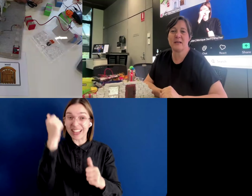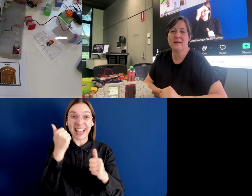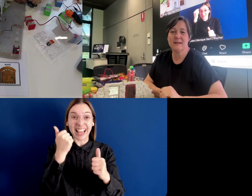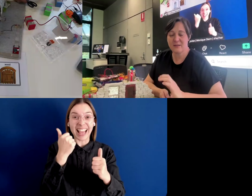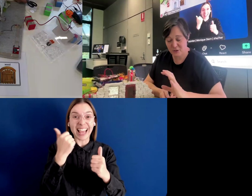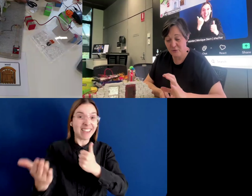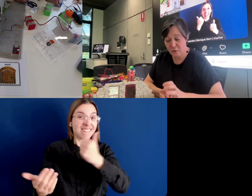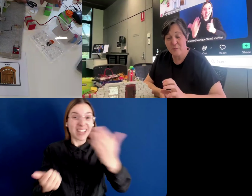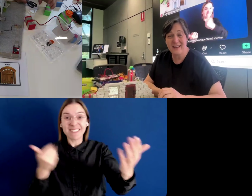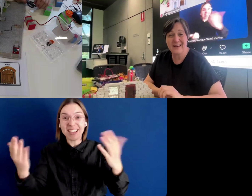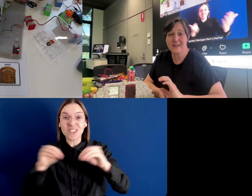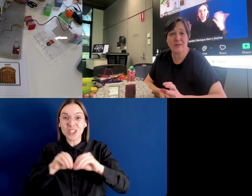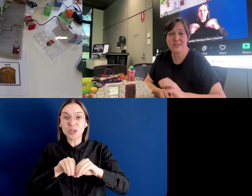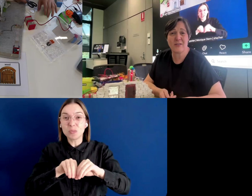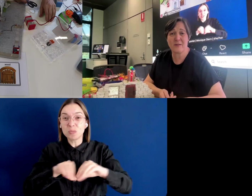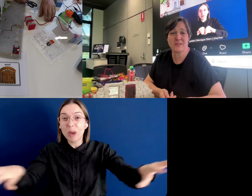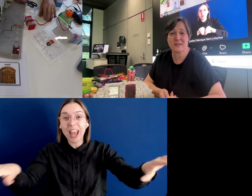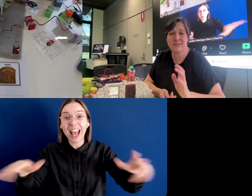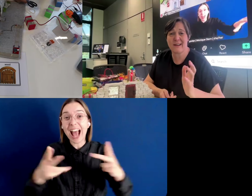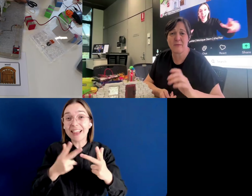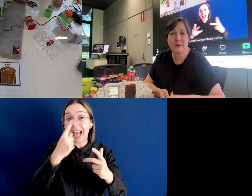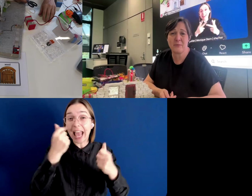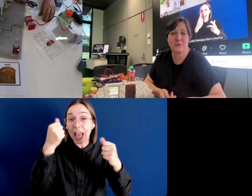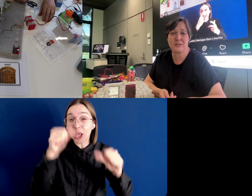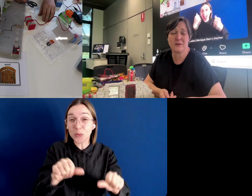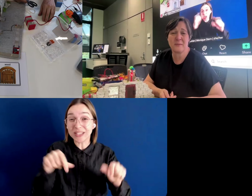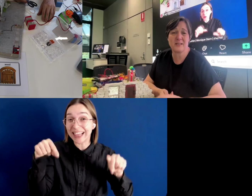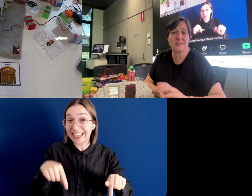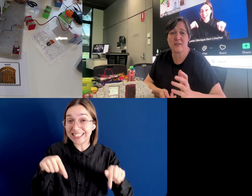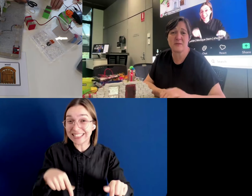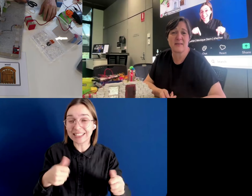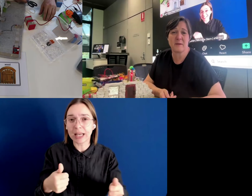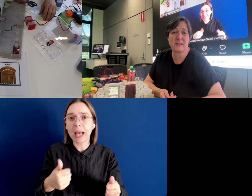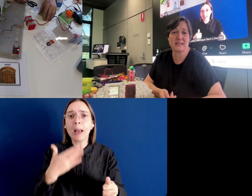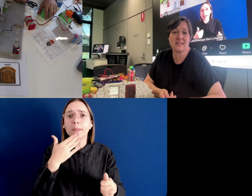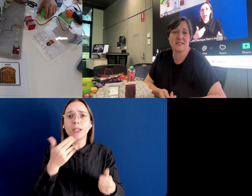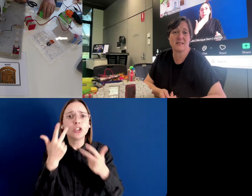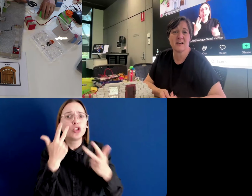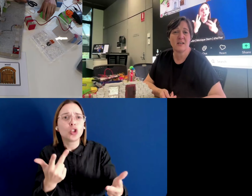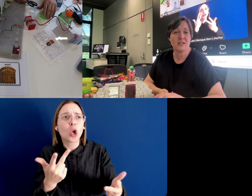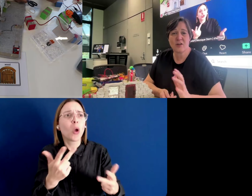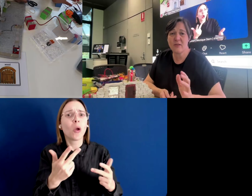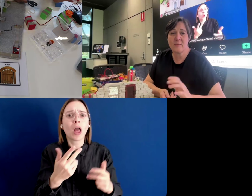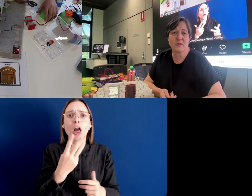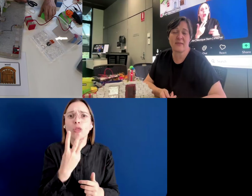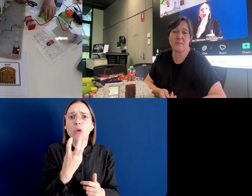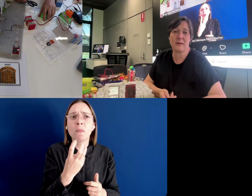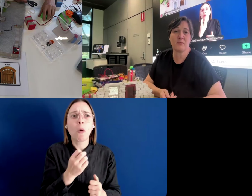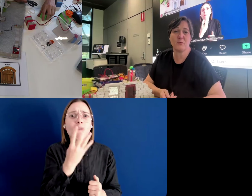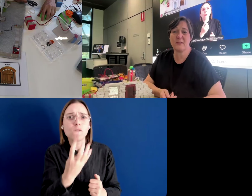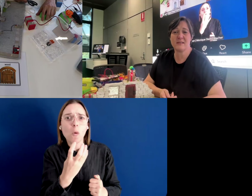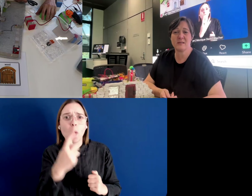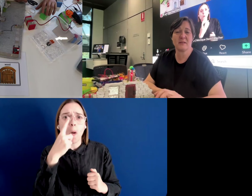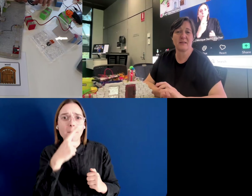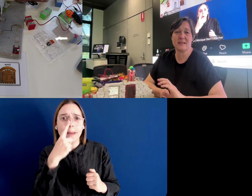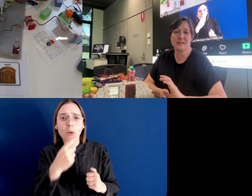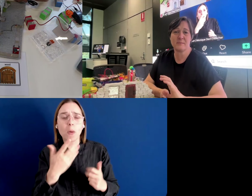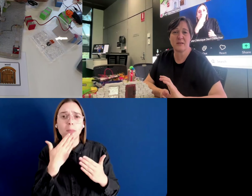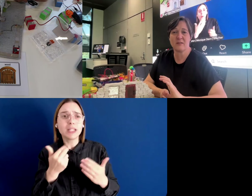can do for me is go and show them to 3 other people. Do you know what I mean? Show them to other teachers, show them to other people